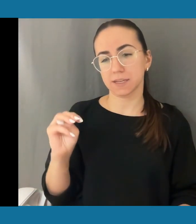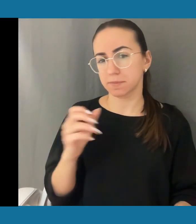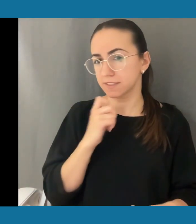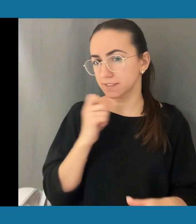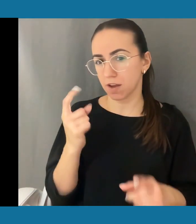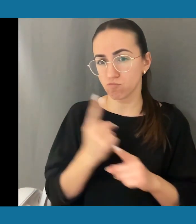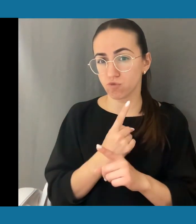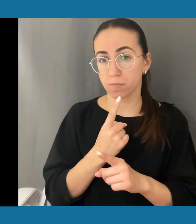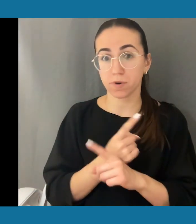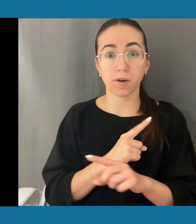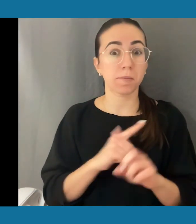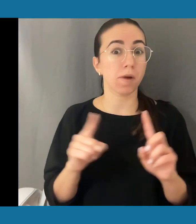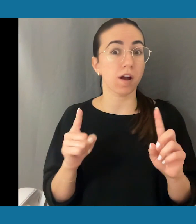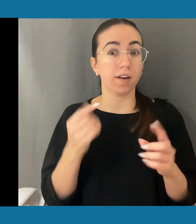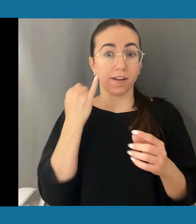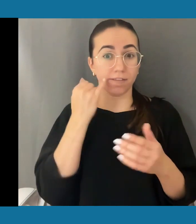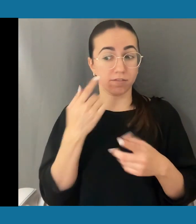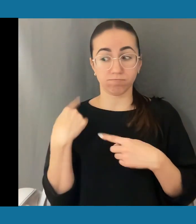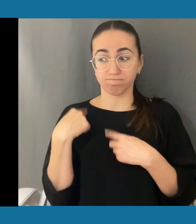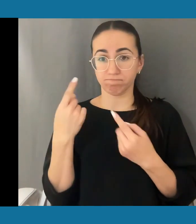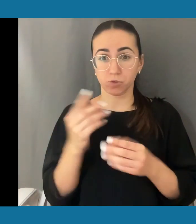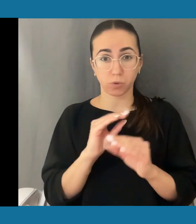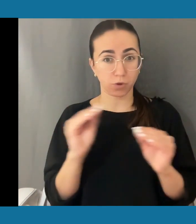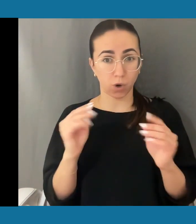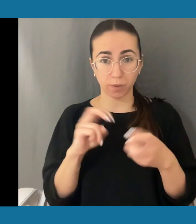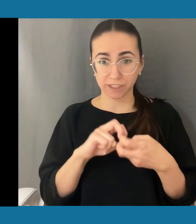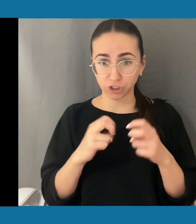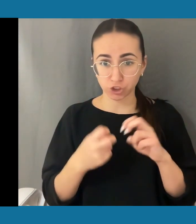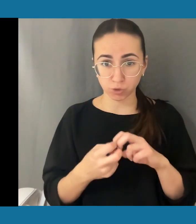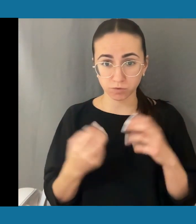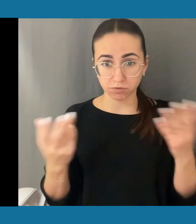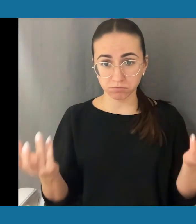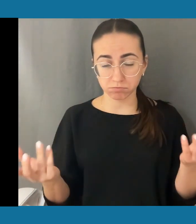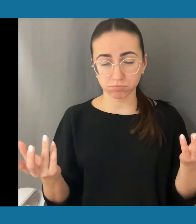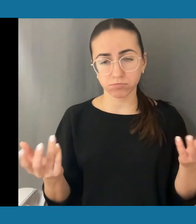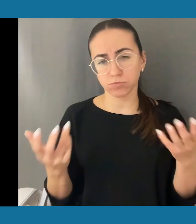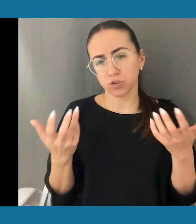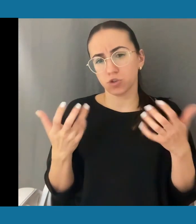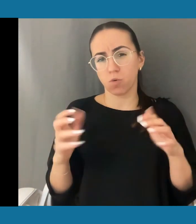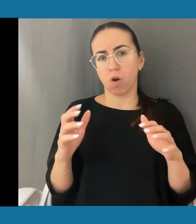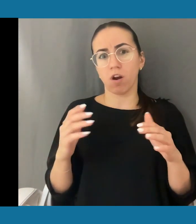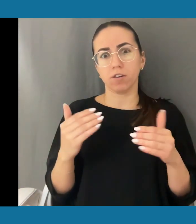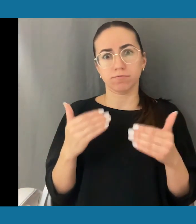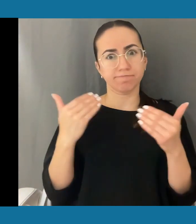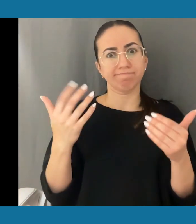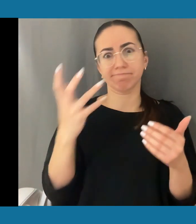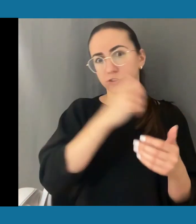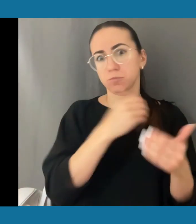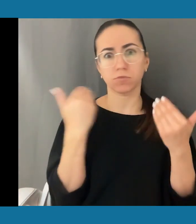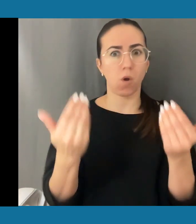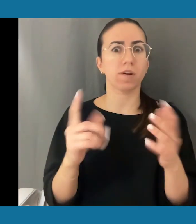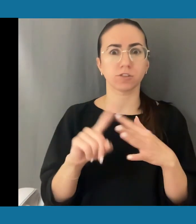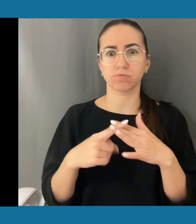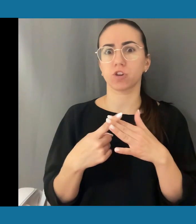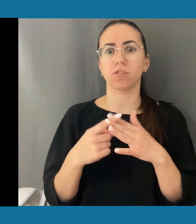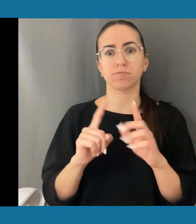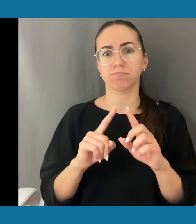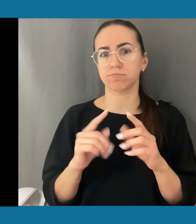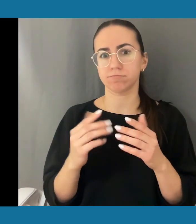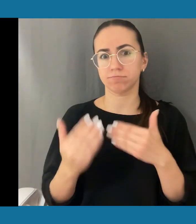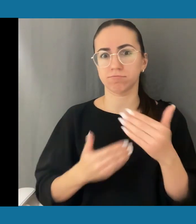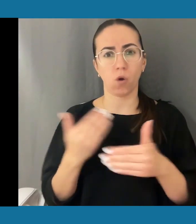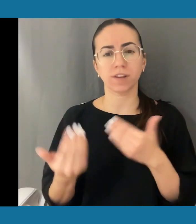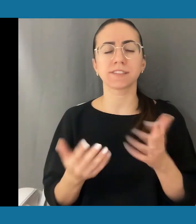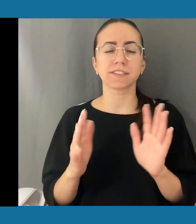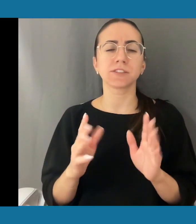any issues yet, you don't want to jump the gun, I guess. But yeah, this one's a little